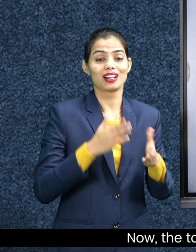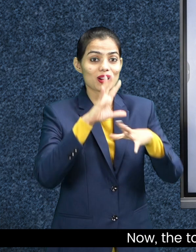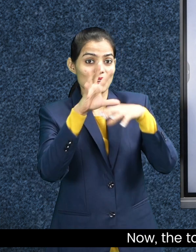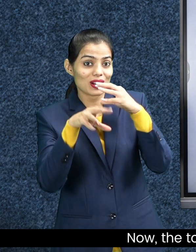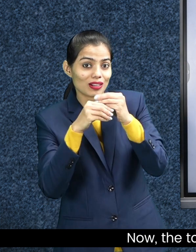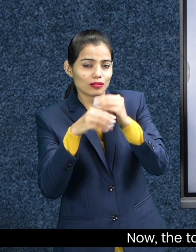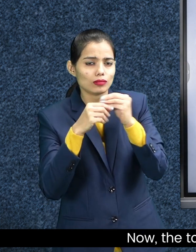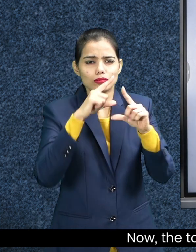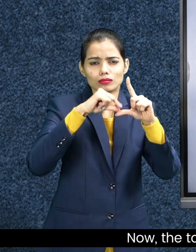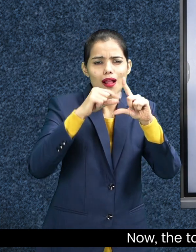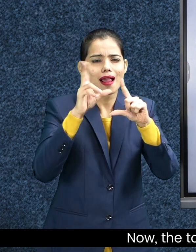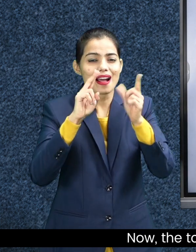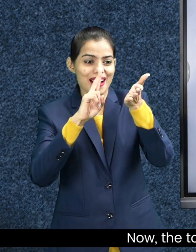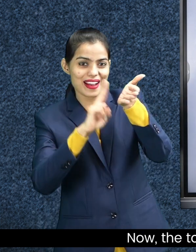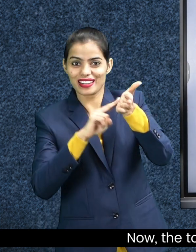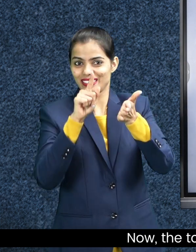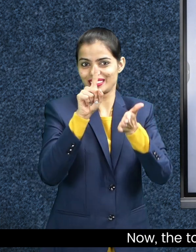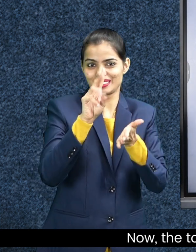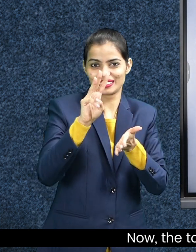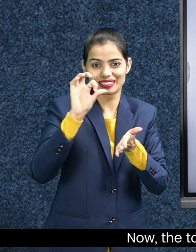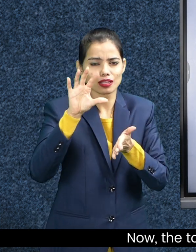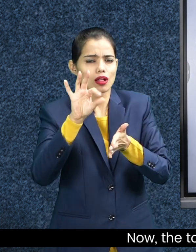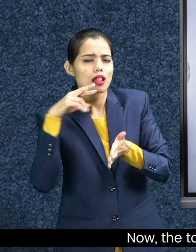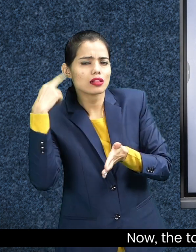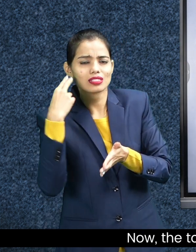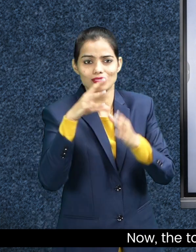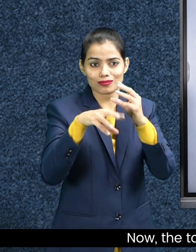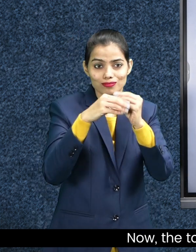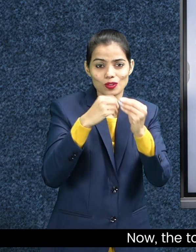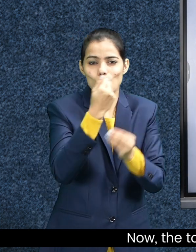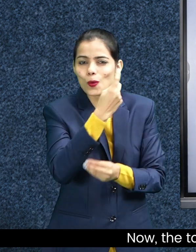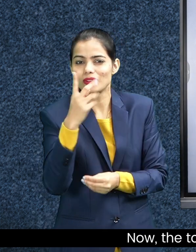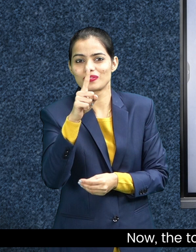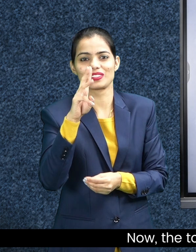Now, the total frequency n is equal to 139, which is an odd number.